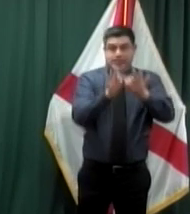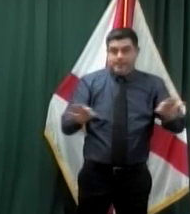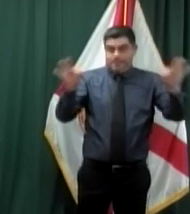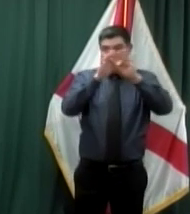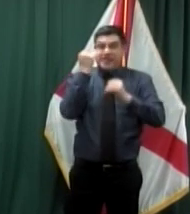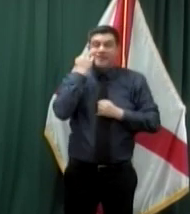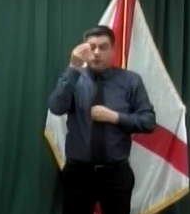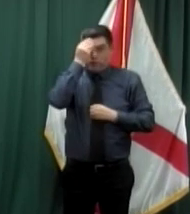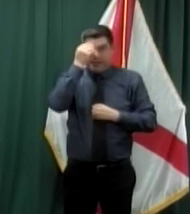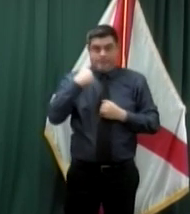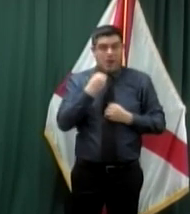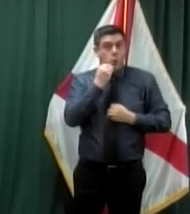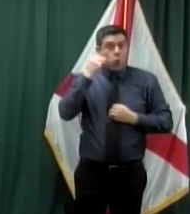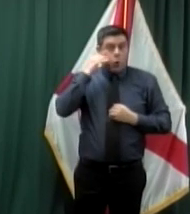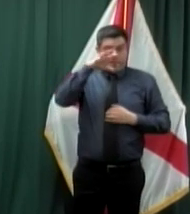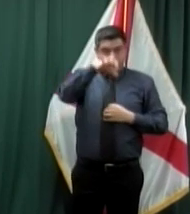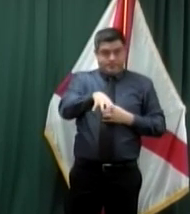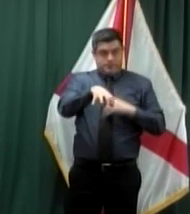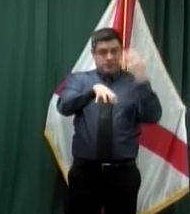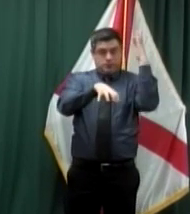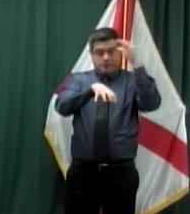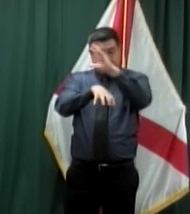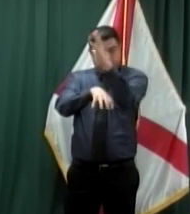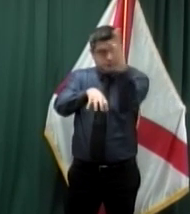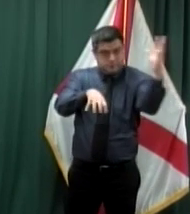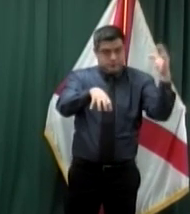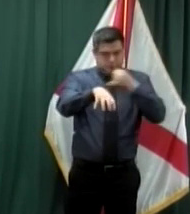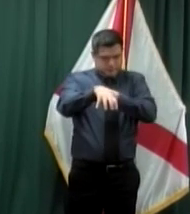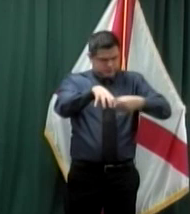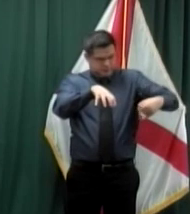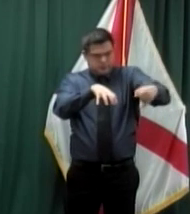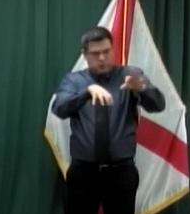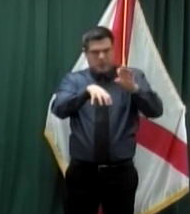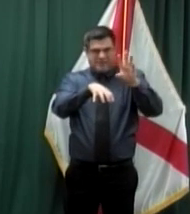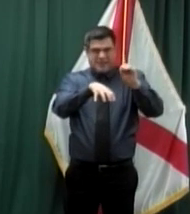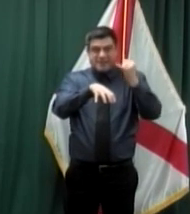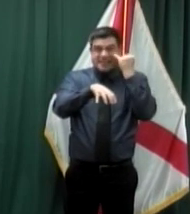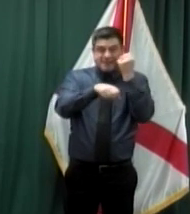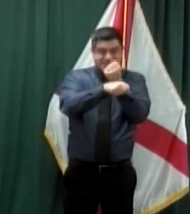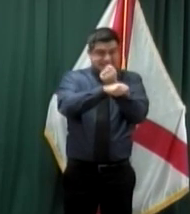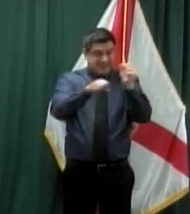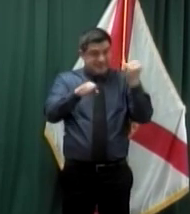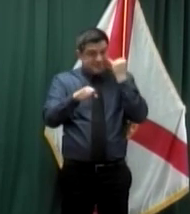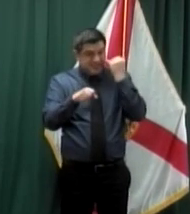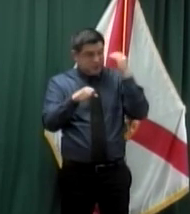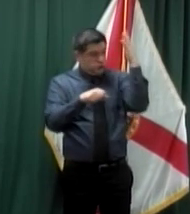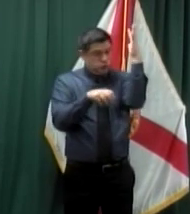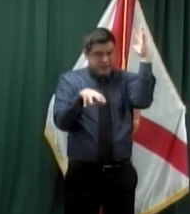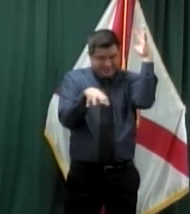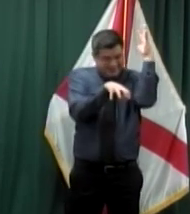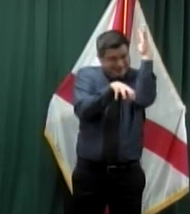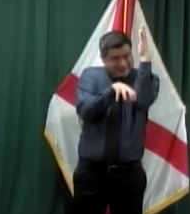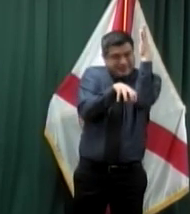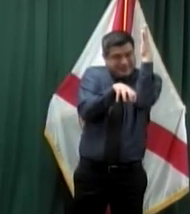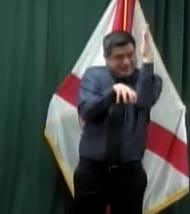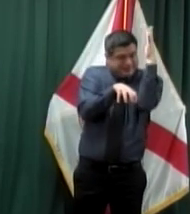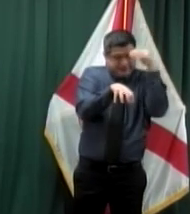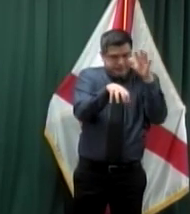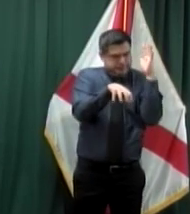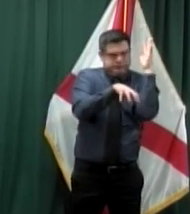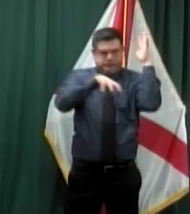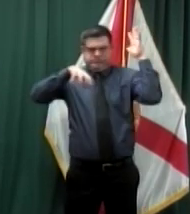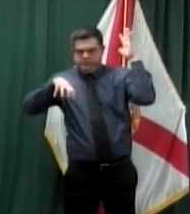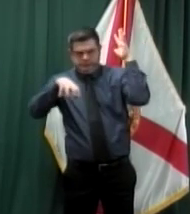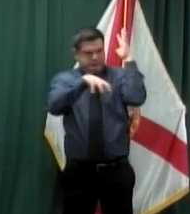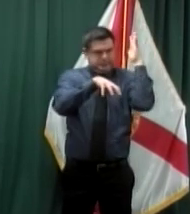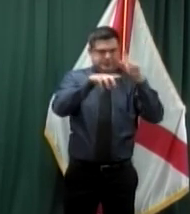borders a heavily wooded area. The defensible area will break up the vegetation and not allow the fire to travel to